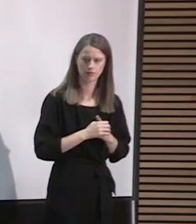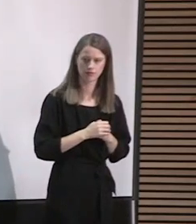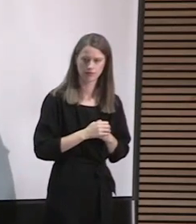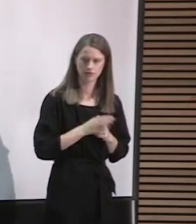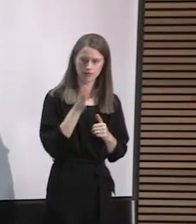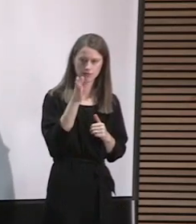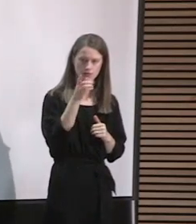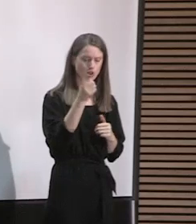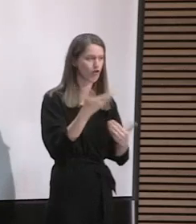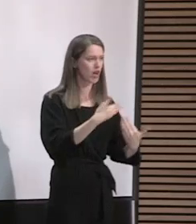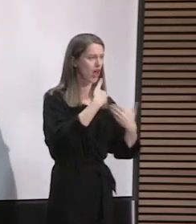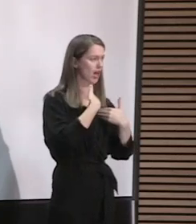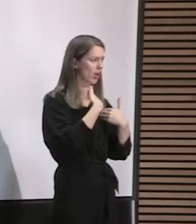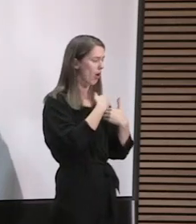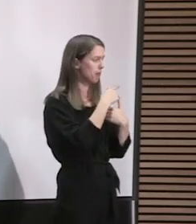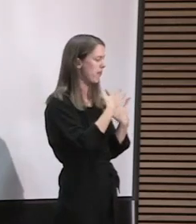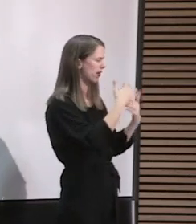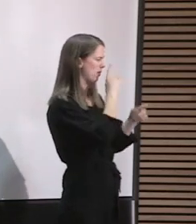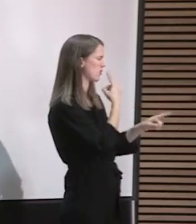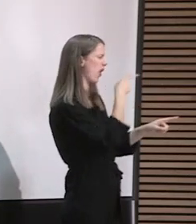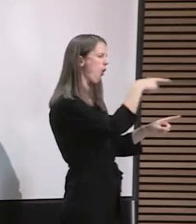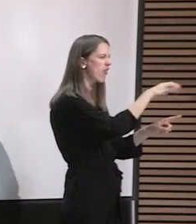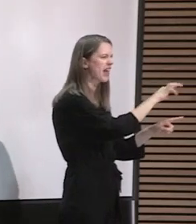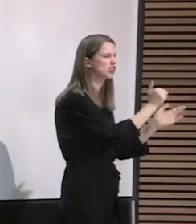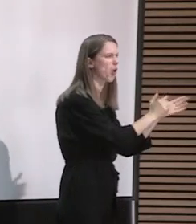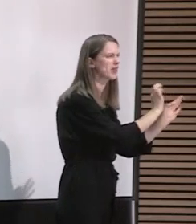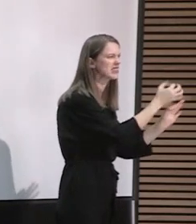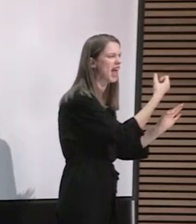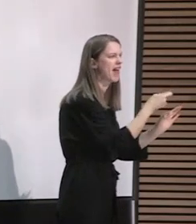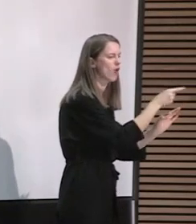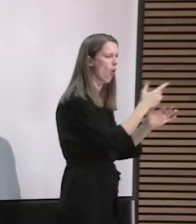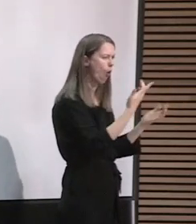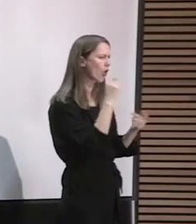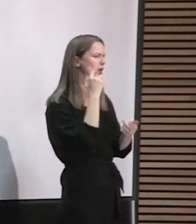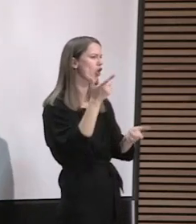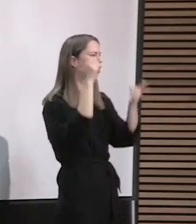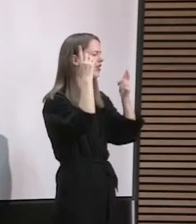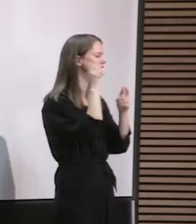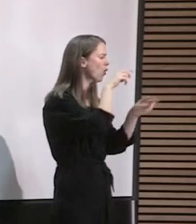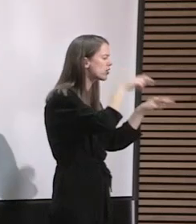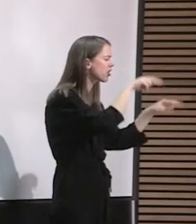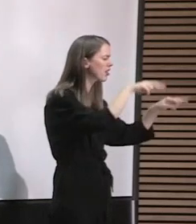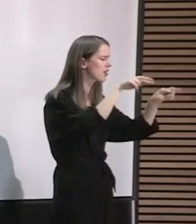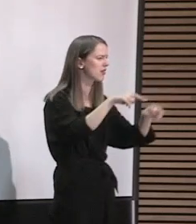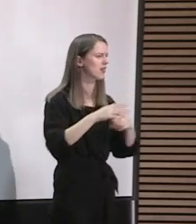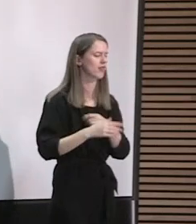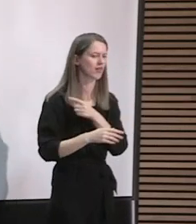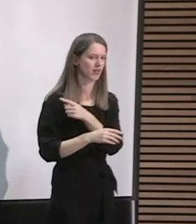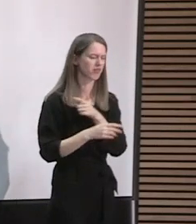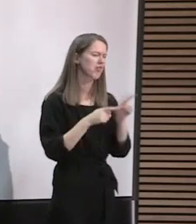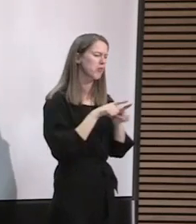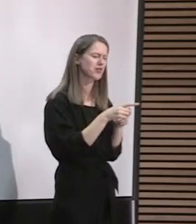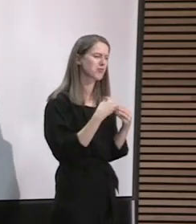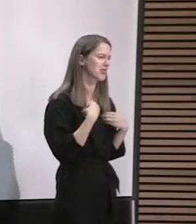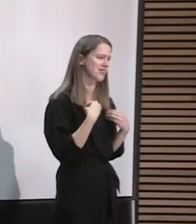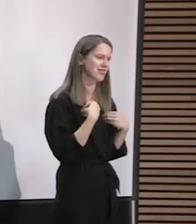you relying on public reporting, or is it sort of a balance between public reporting and authorities that you're working with on the ground? Look, what we're seeing is that most